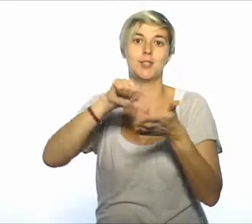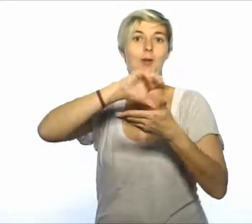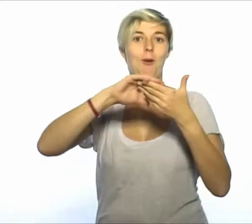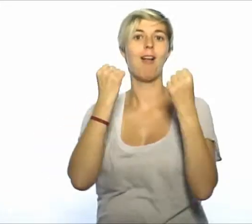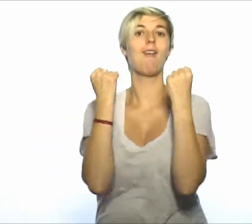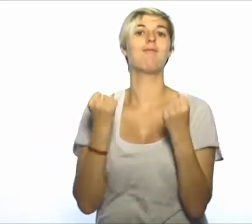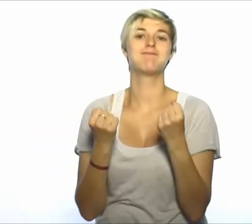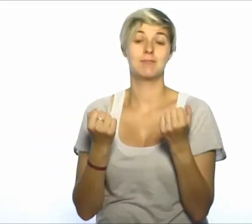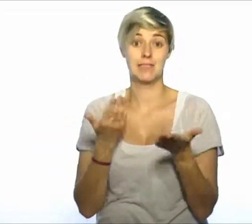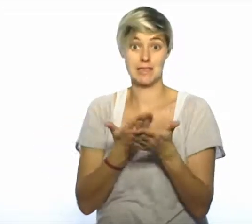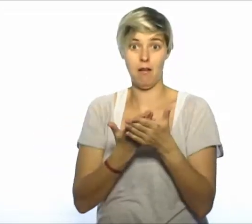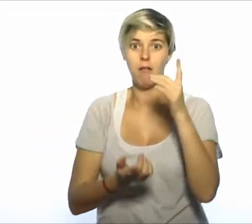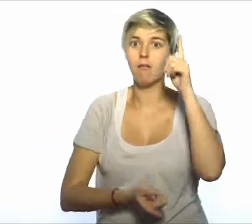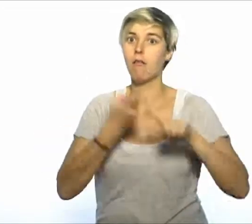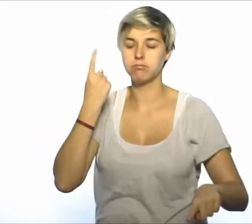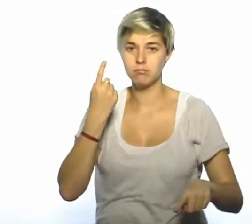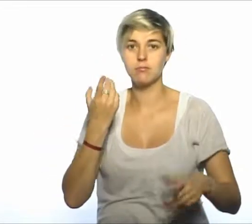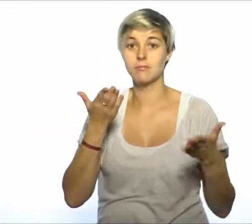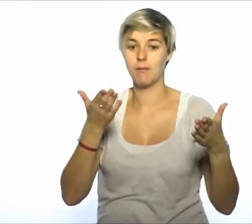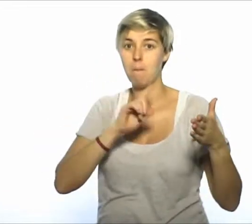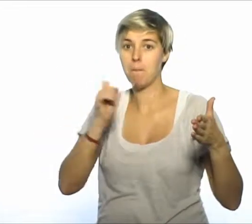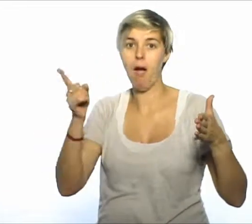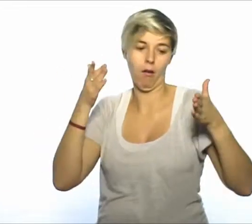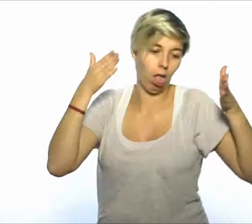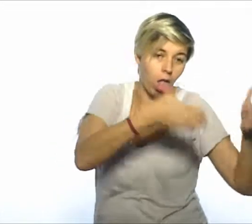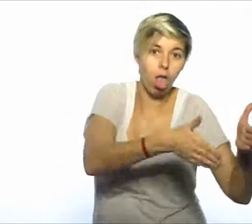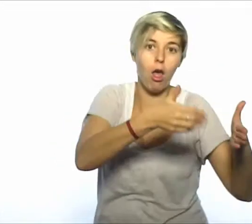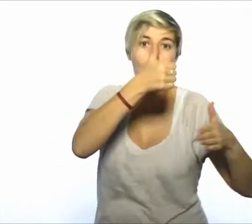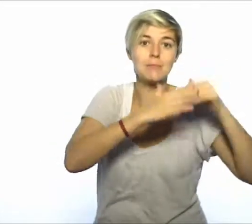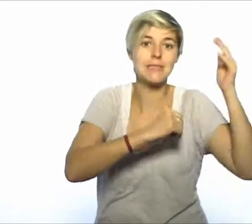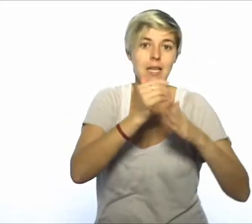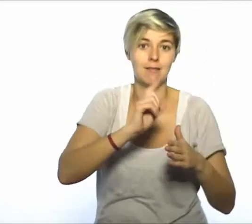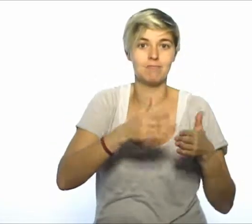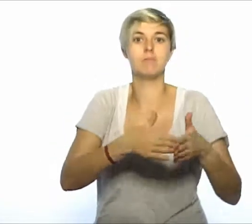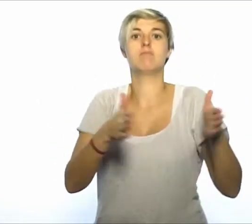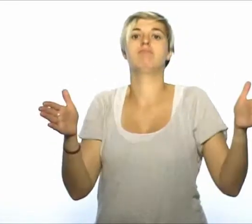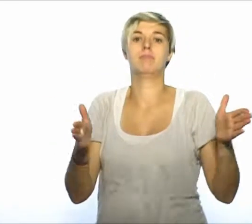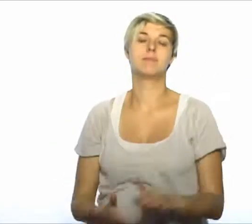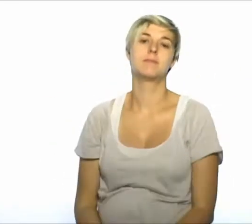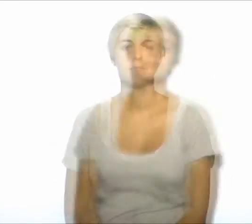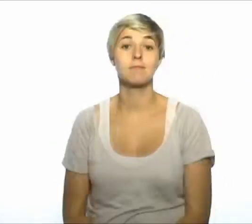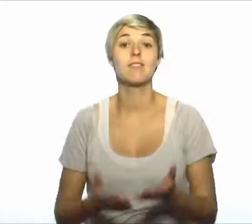working together, the relay center becomes stronger. This is very important. No single service is developing